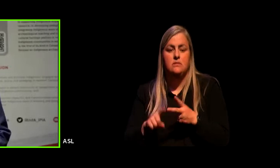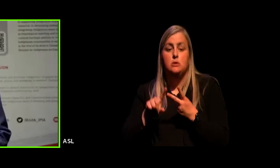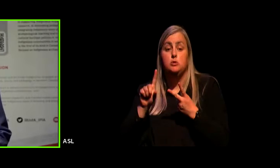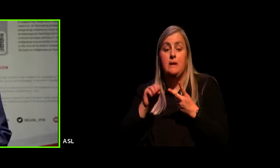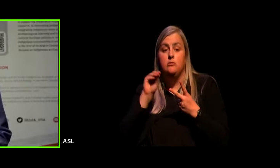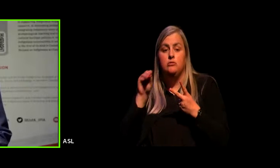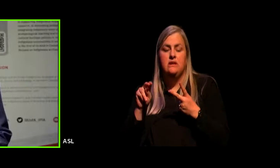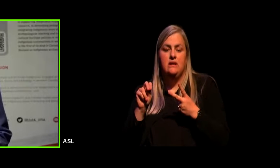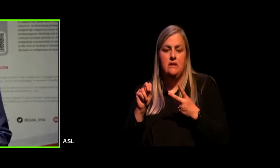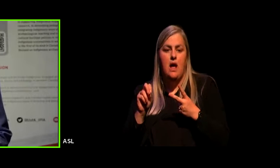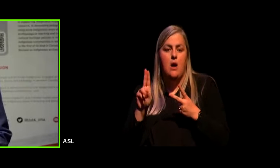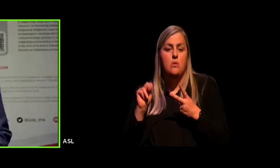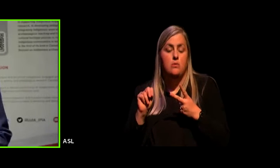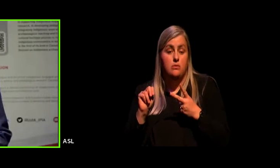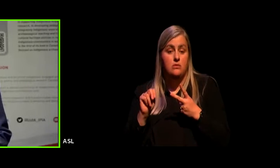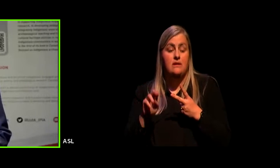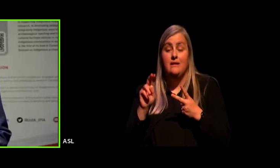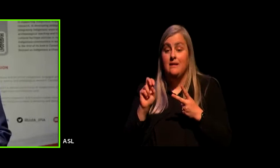nouns are French.